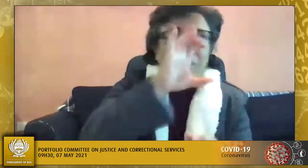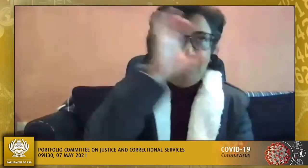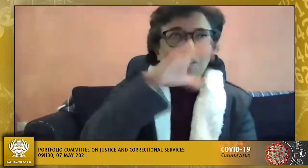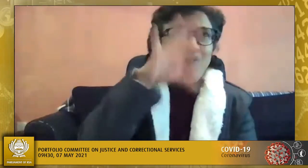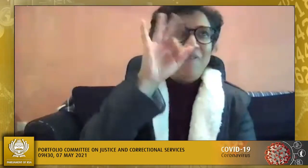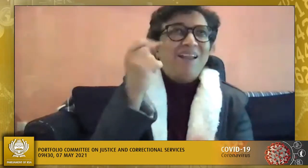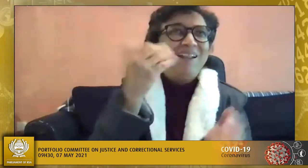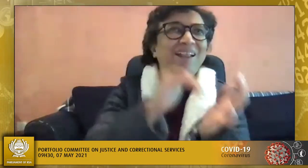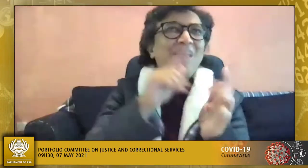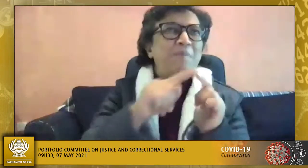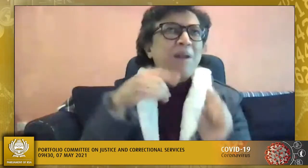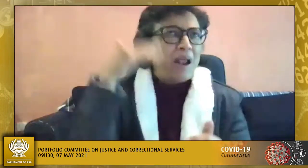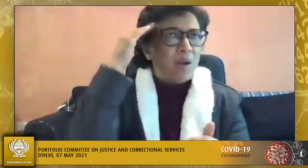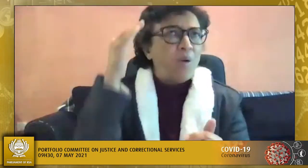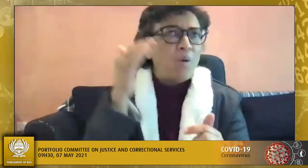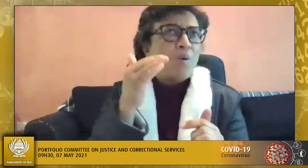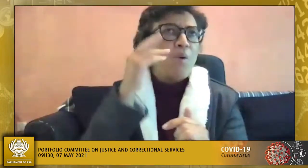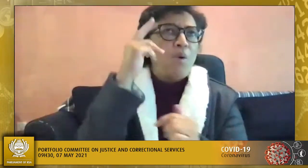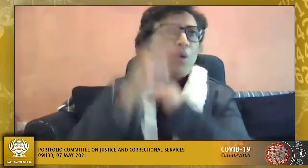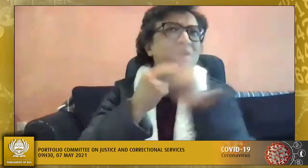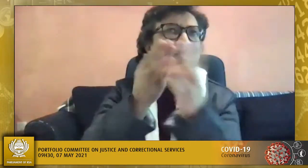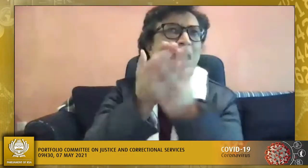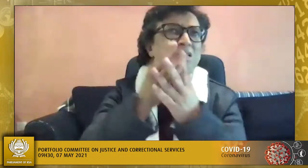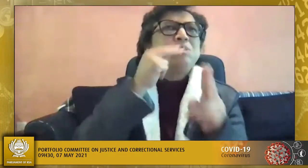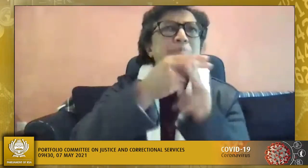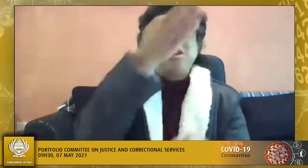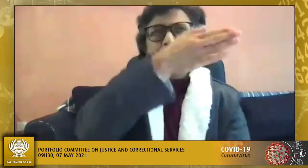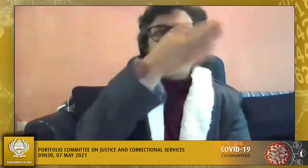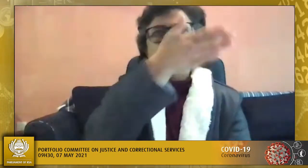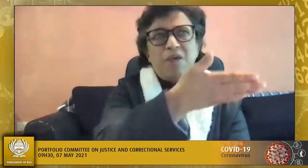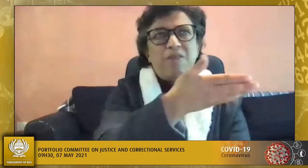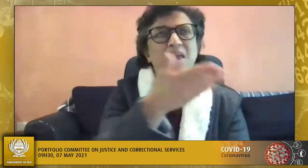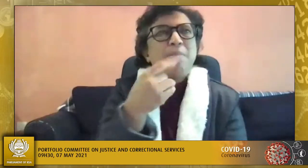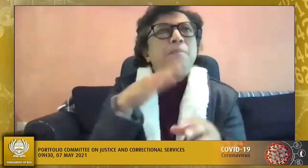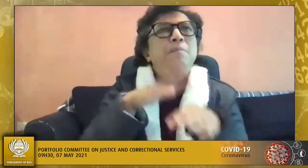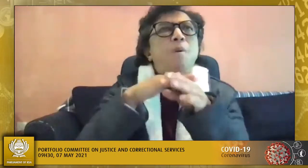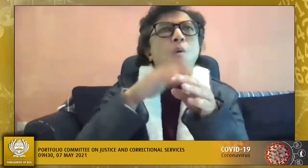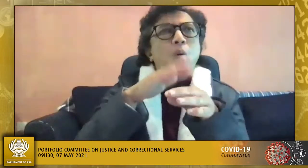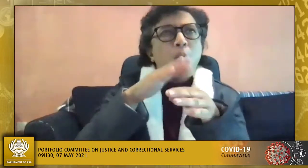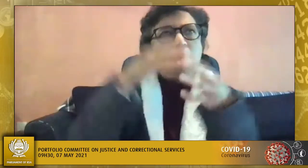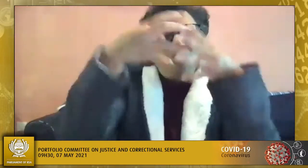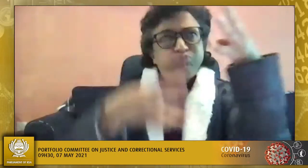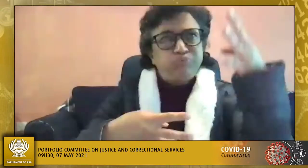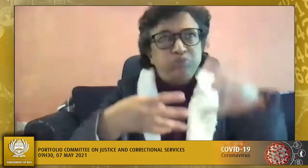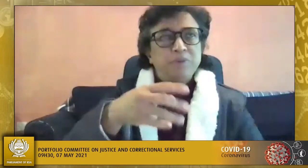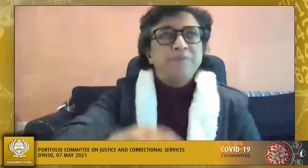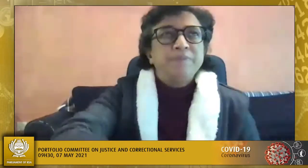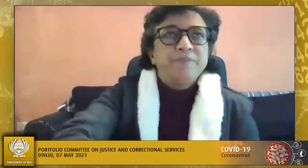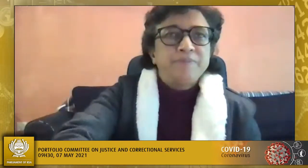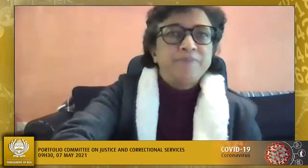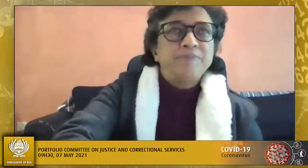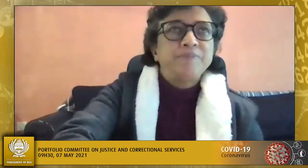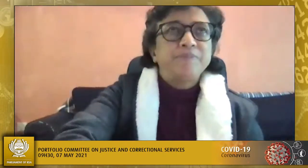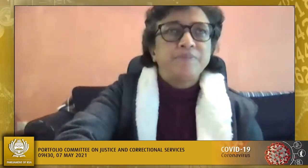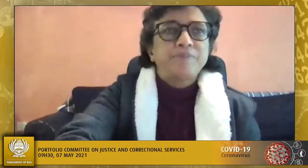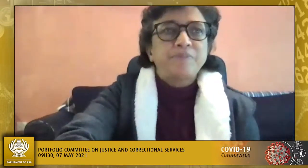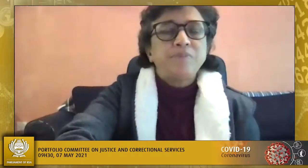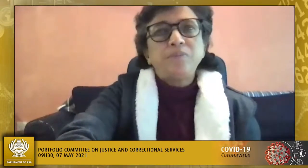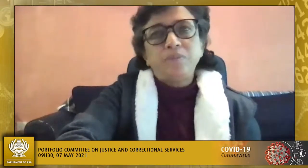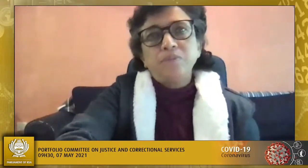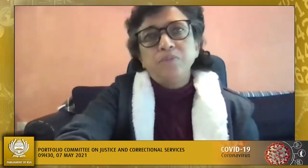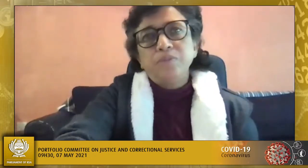disabilities I just want an update to that but I wanted to know you know a